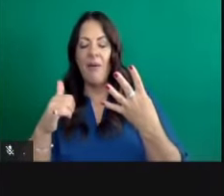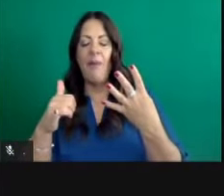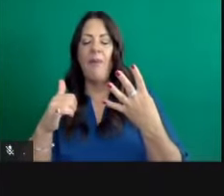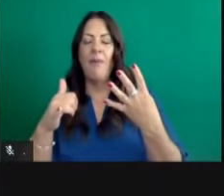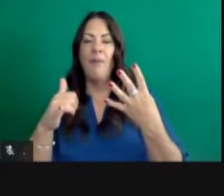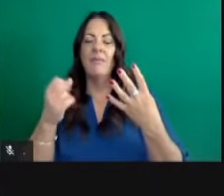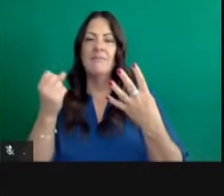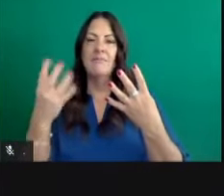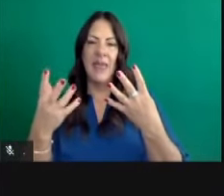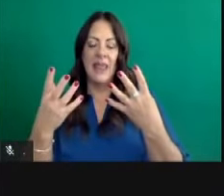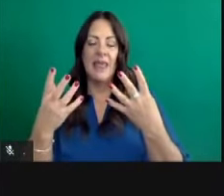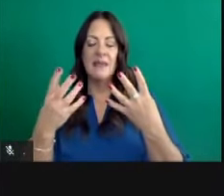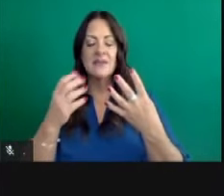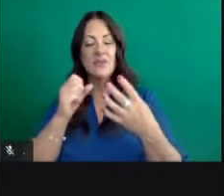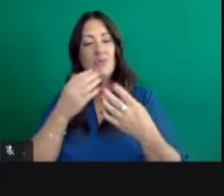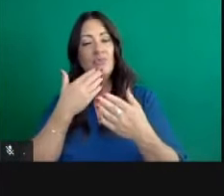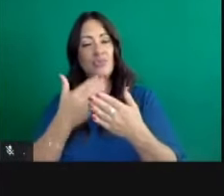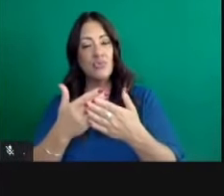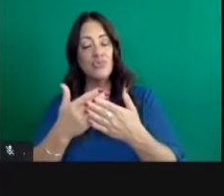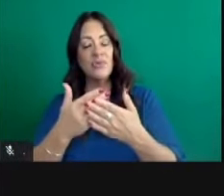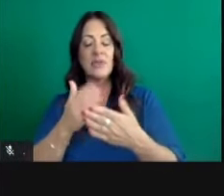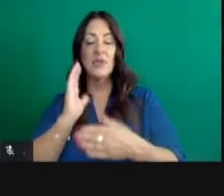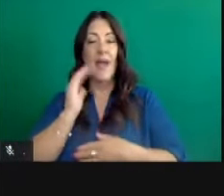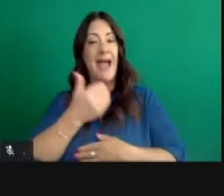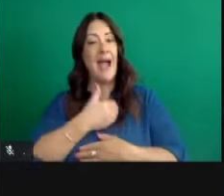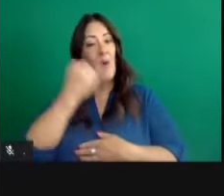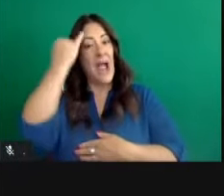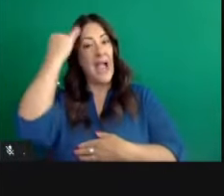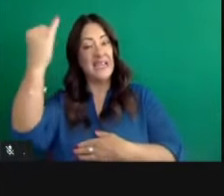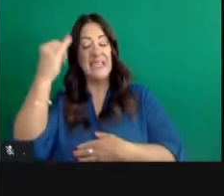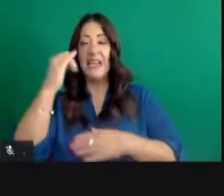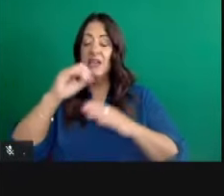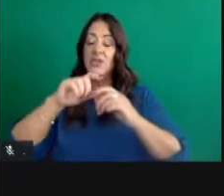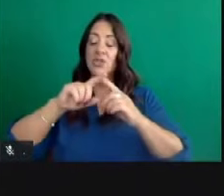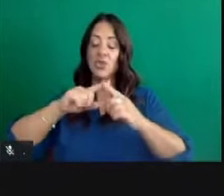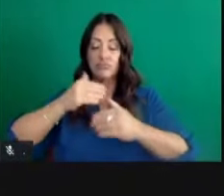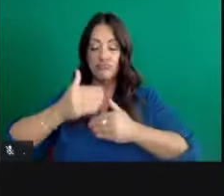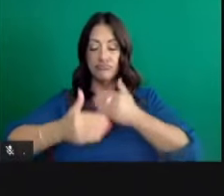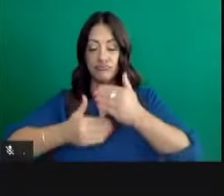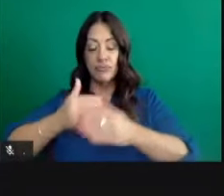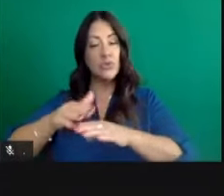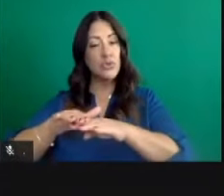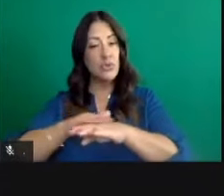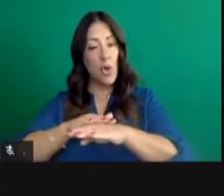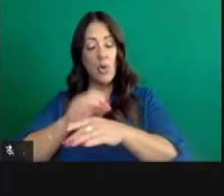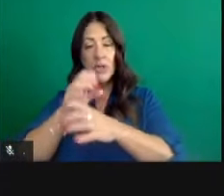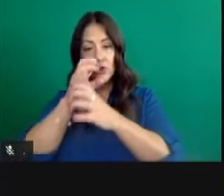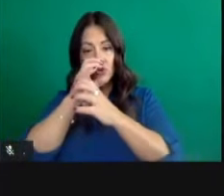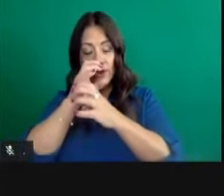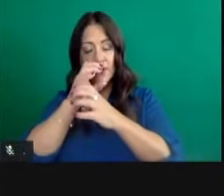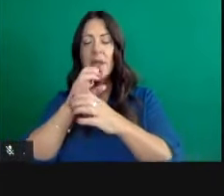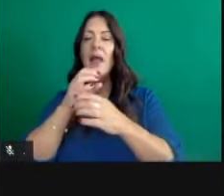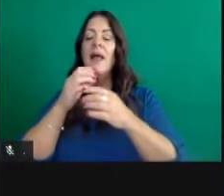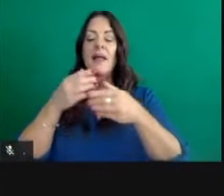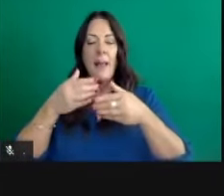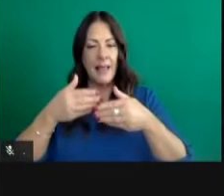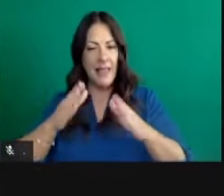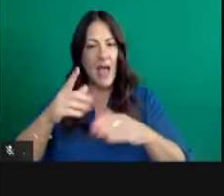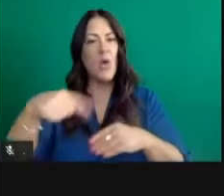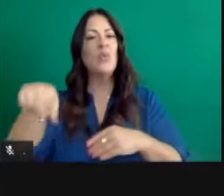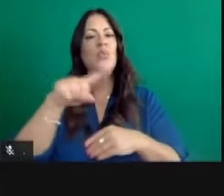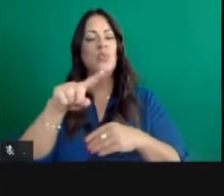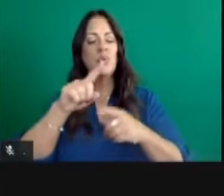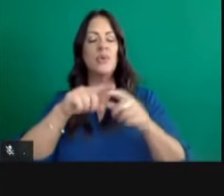started. So our slow and stringent approach has allowed many counties to move forward in our tier assignments